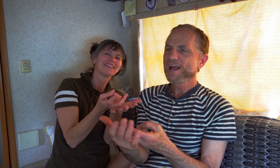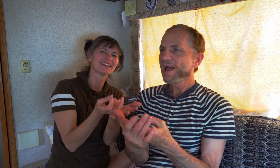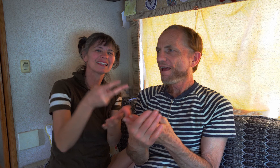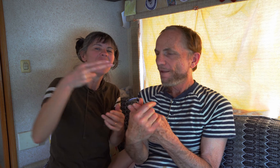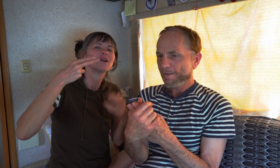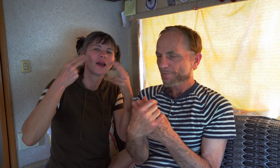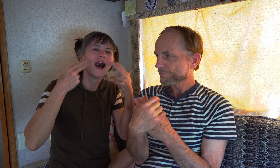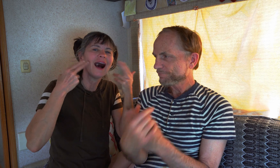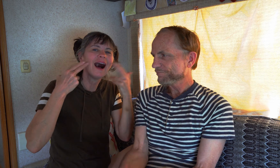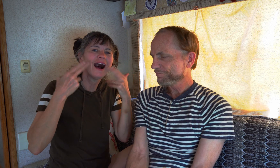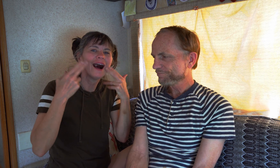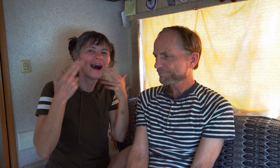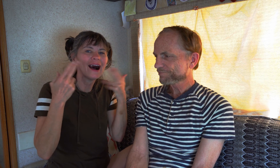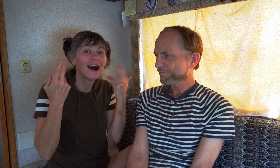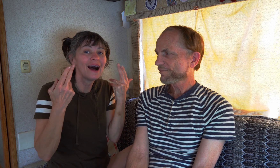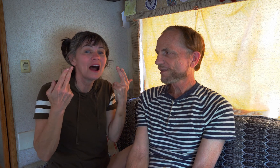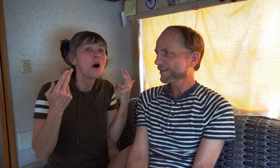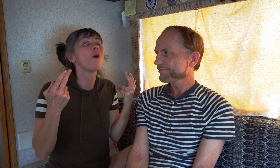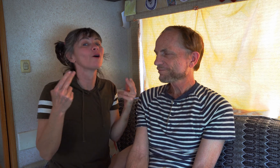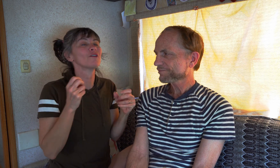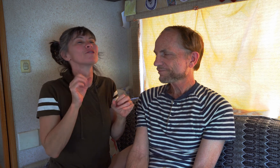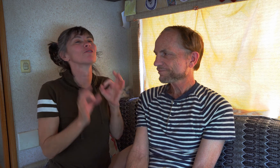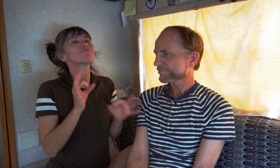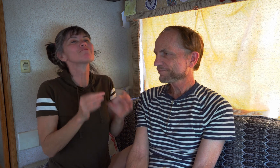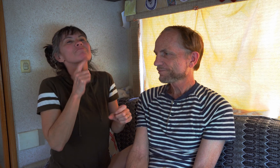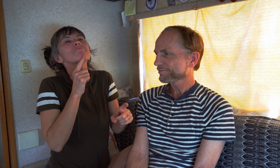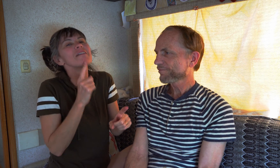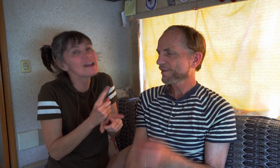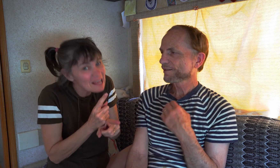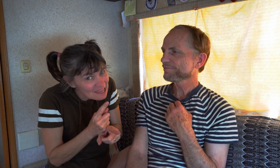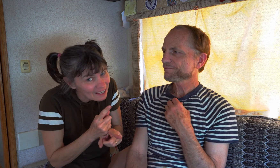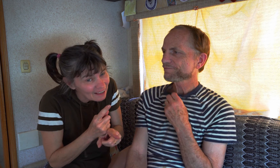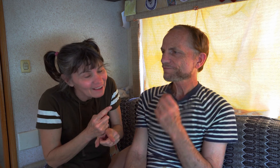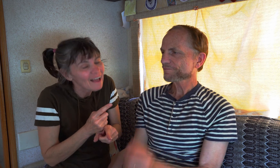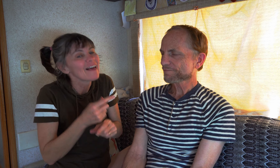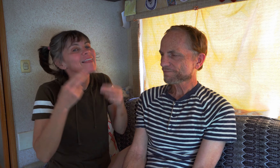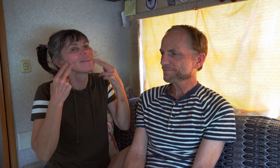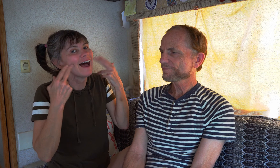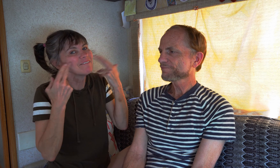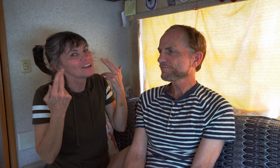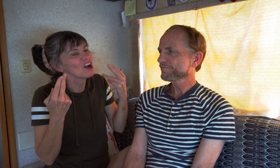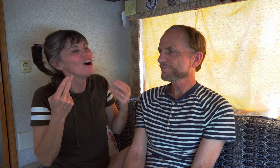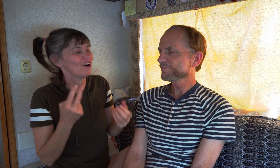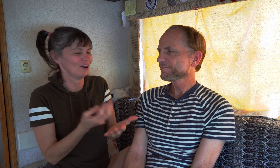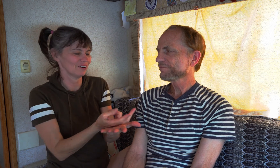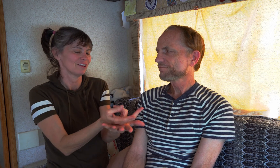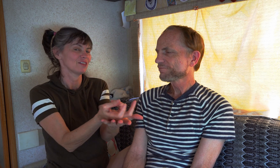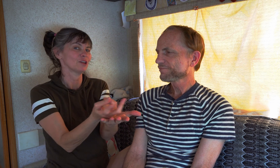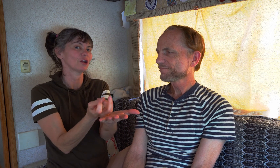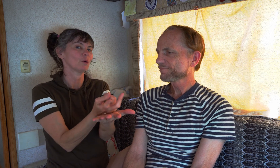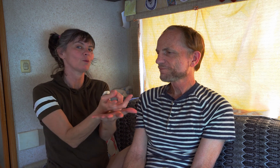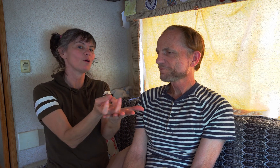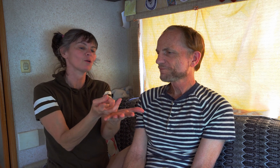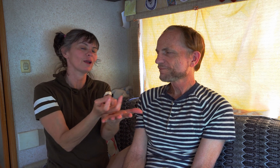Ah. That's you go, ha ha ha ha ha ha. Or if you're really laughing hard,